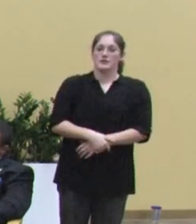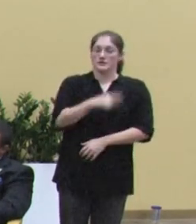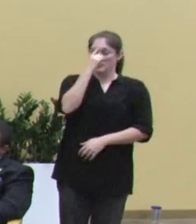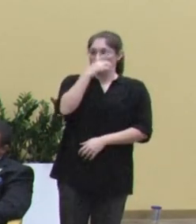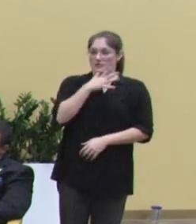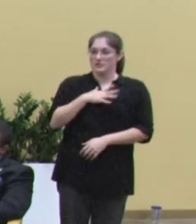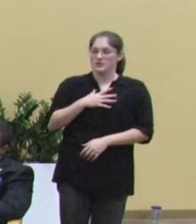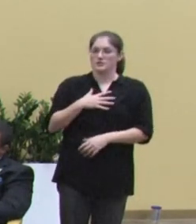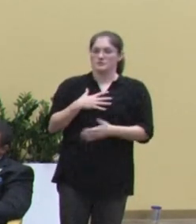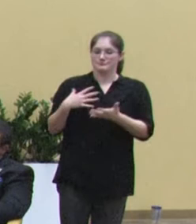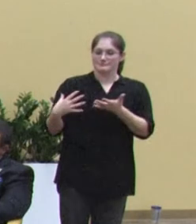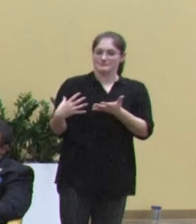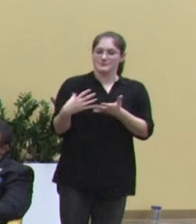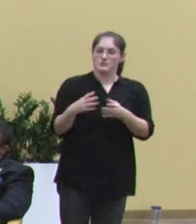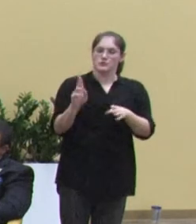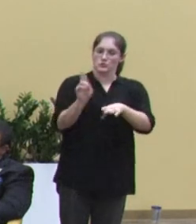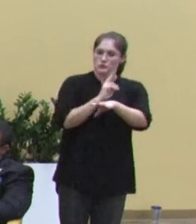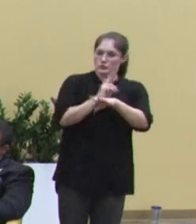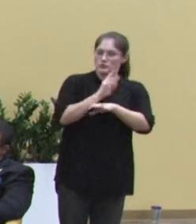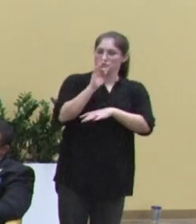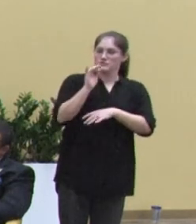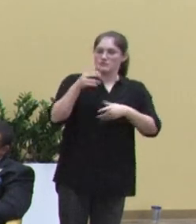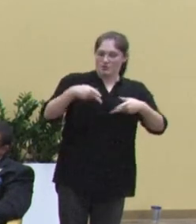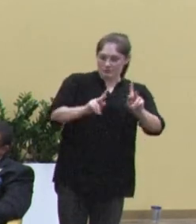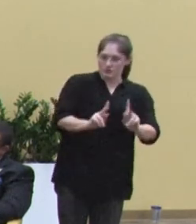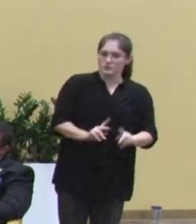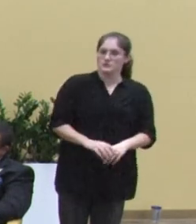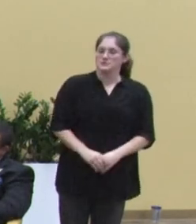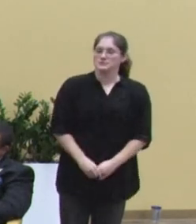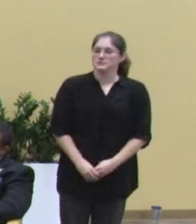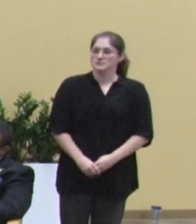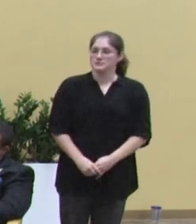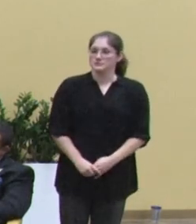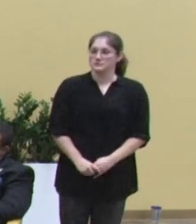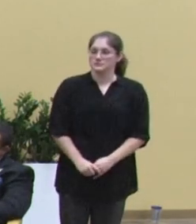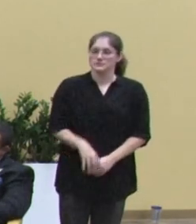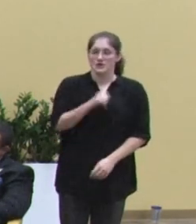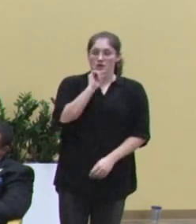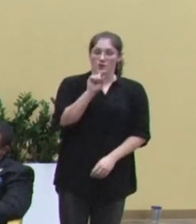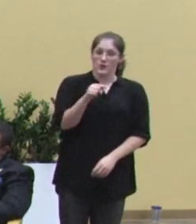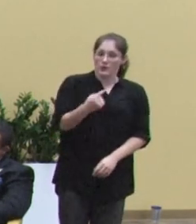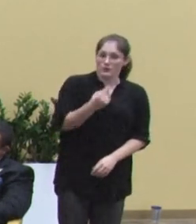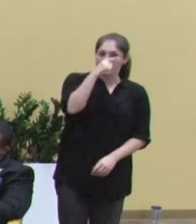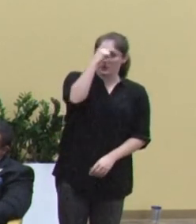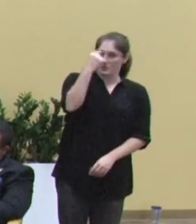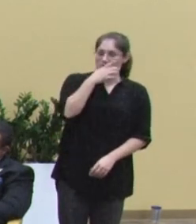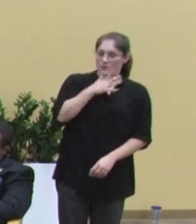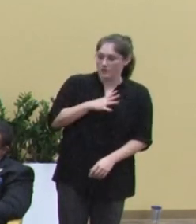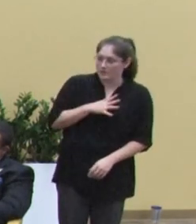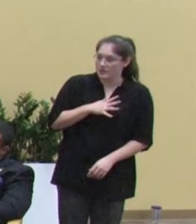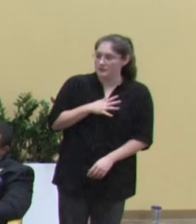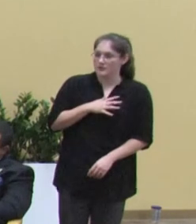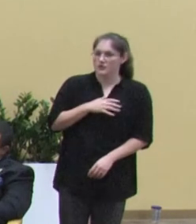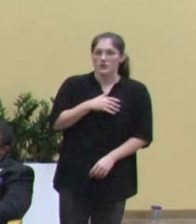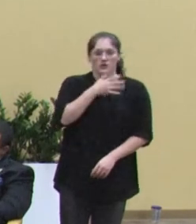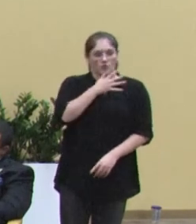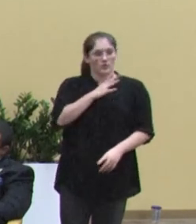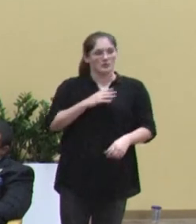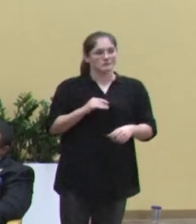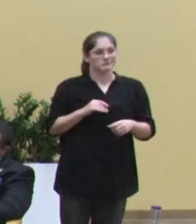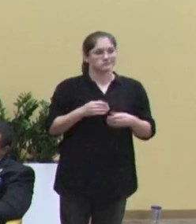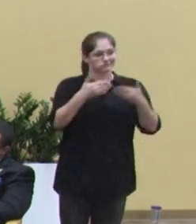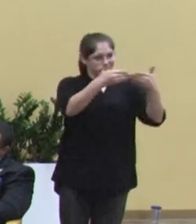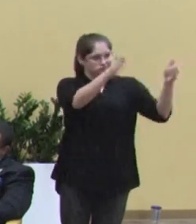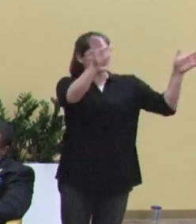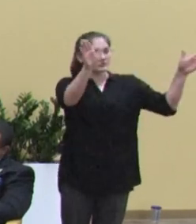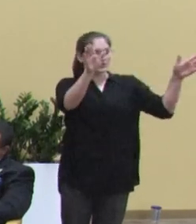advantage of the opportunities, and we need to see other not just black women, but you know, women in general take